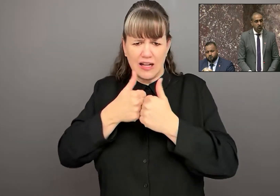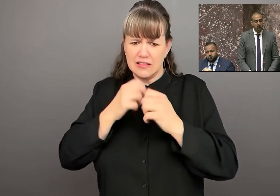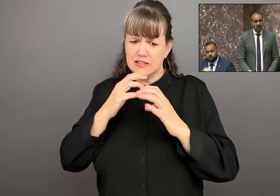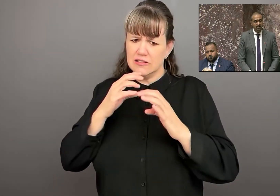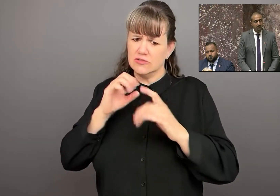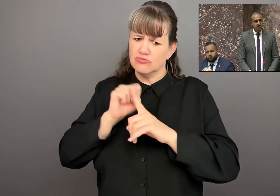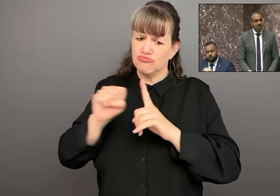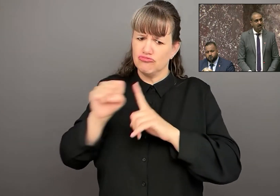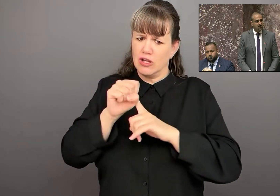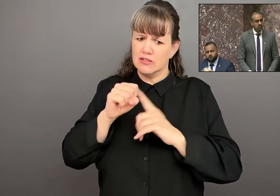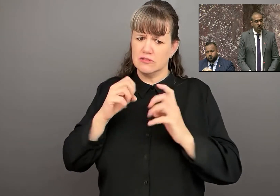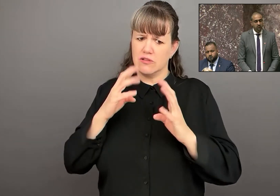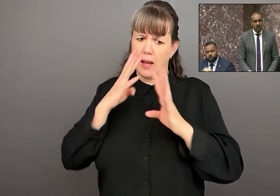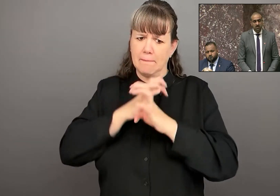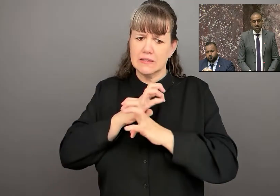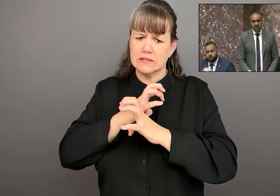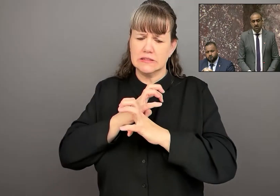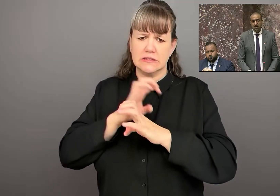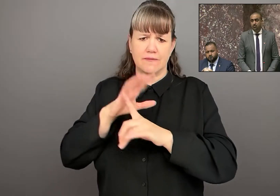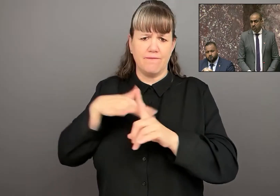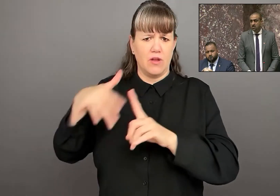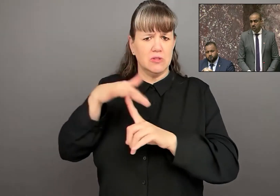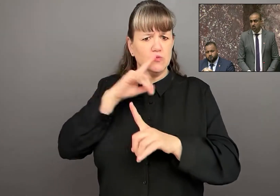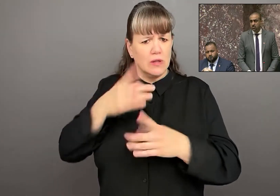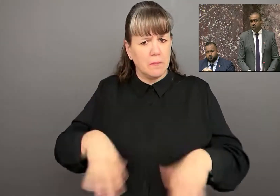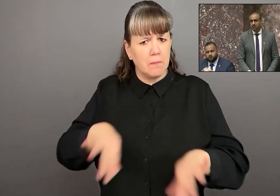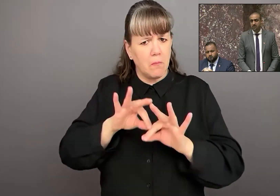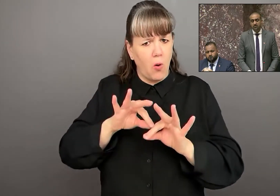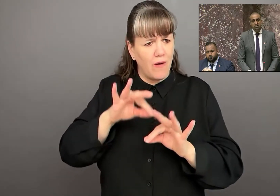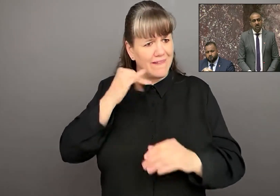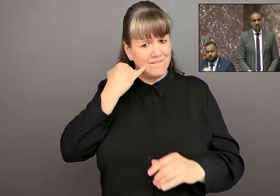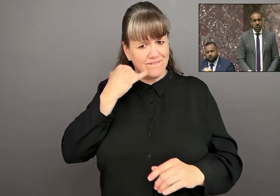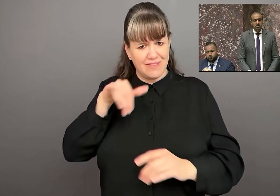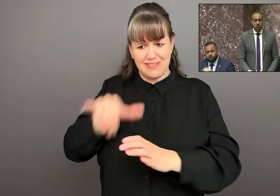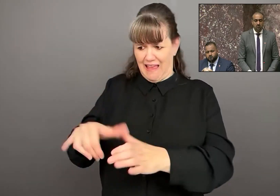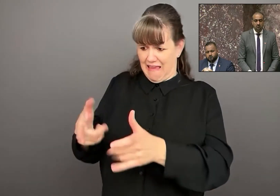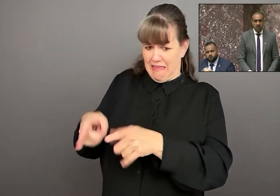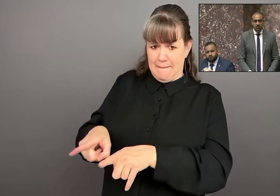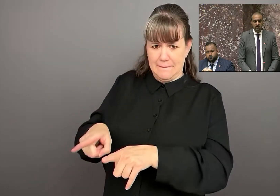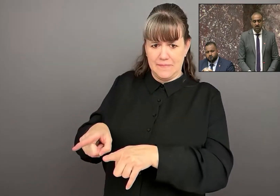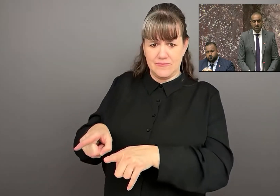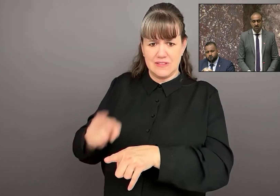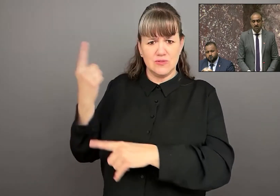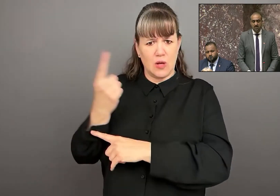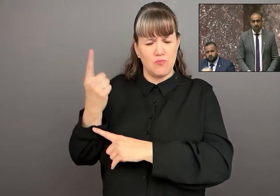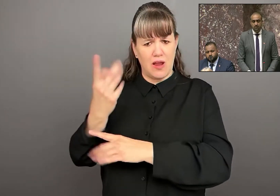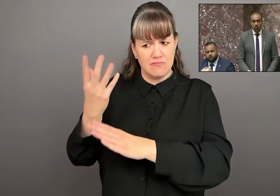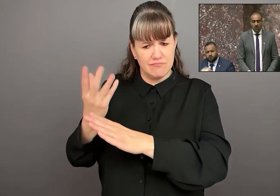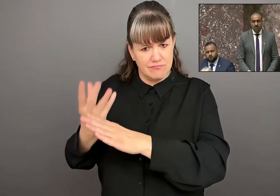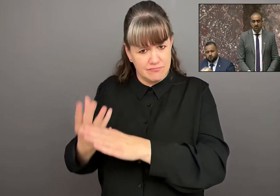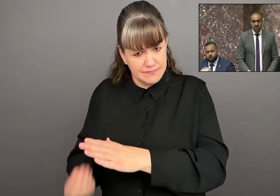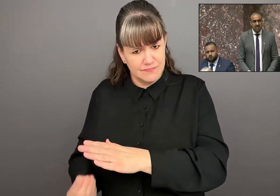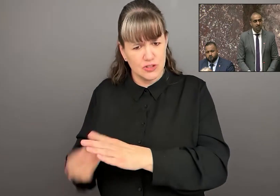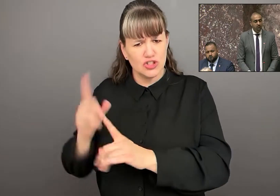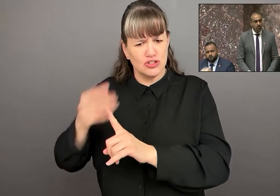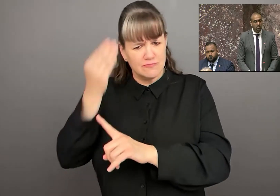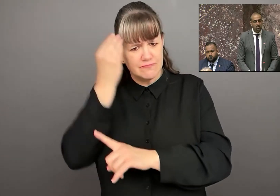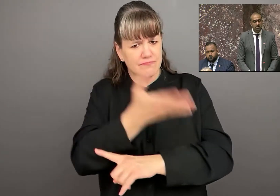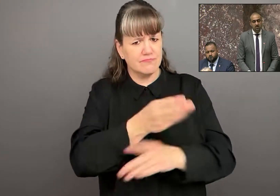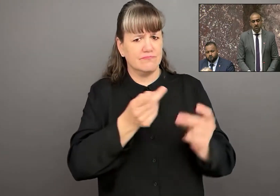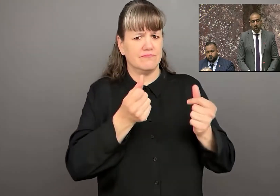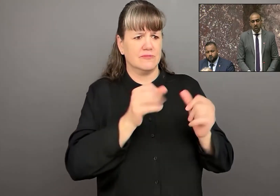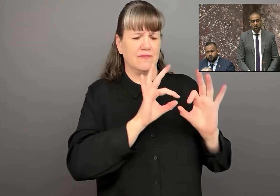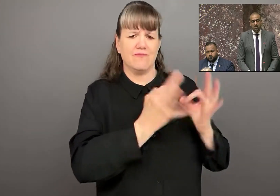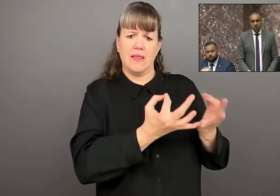are notified and BC Housing is notified. I appreciate the question from the member. I can share with the member that when this came